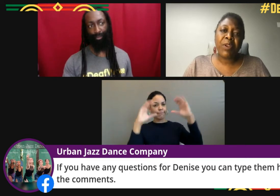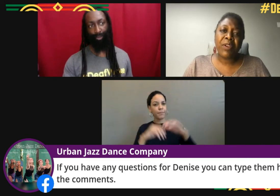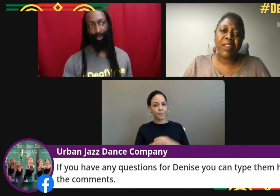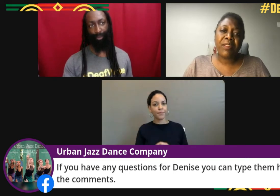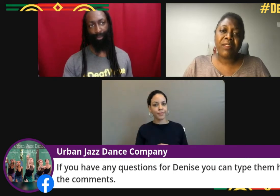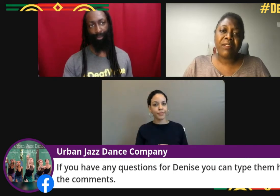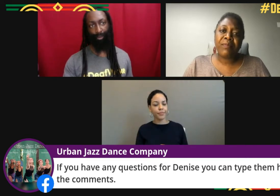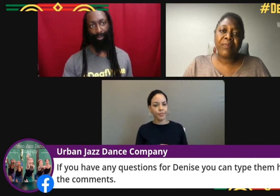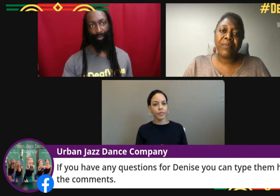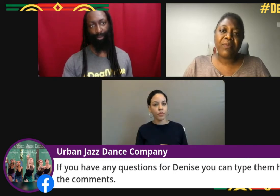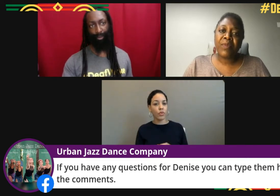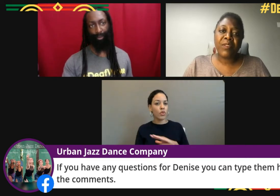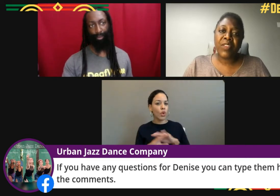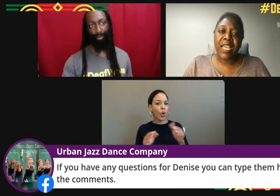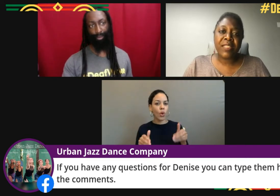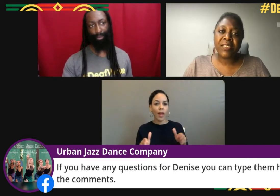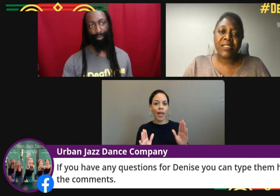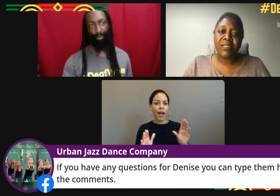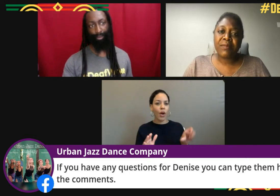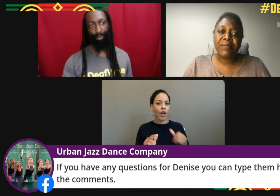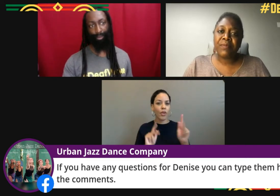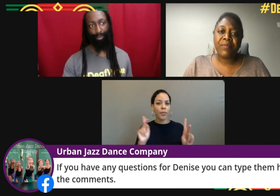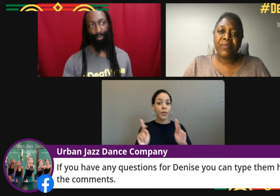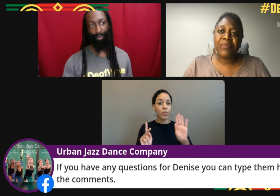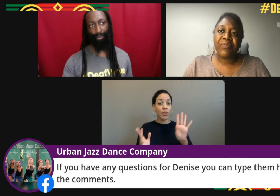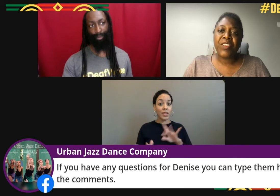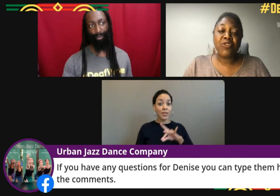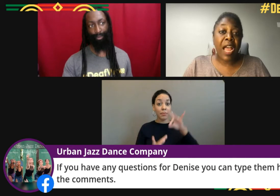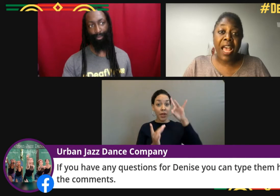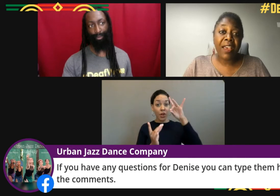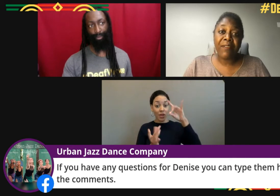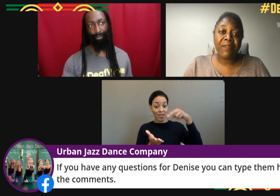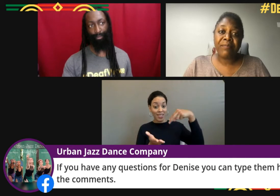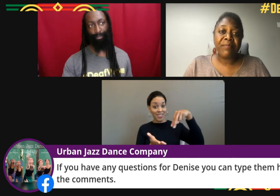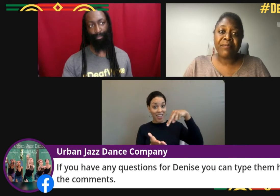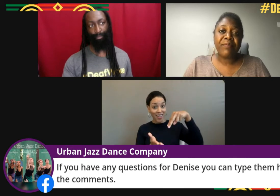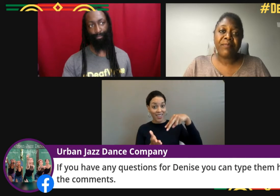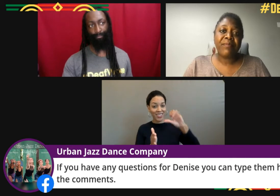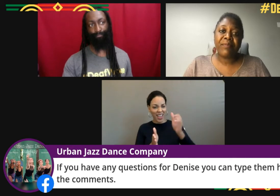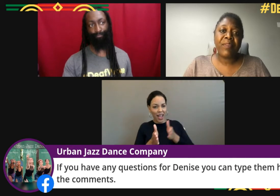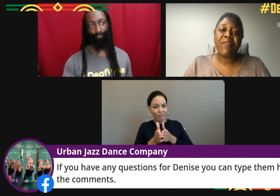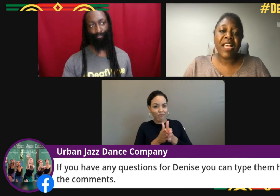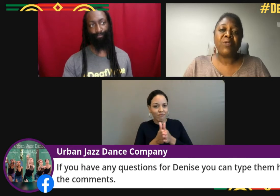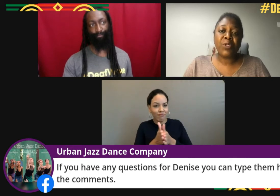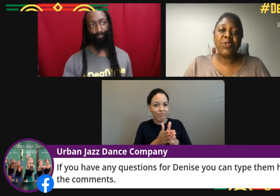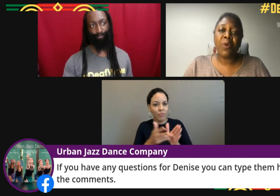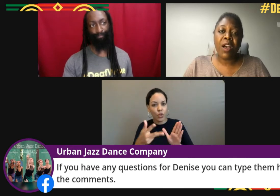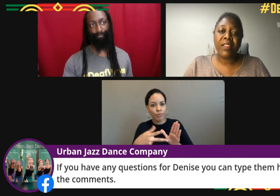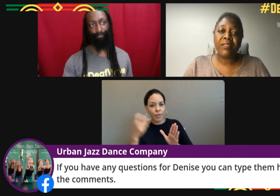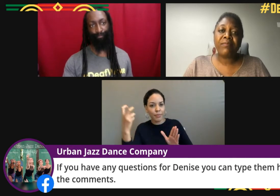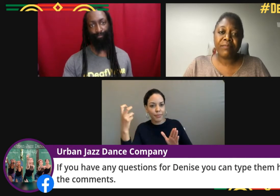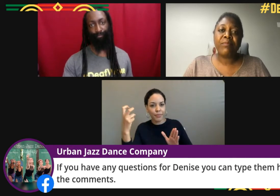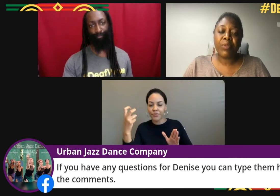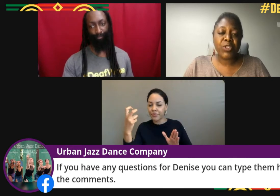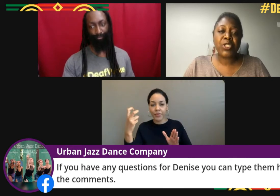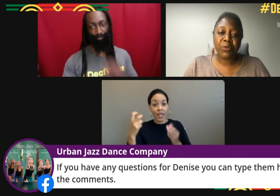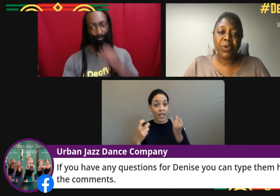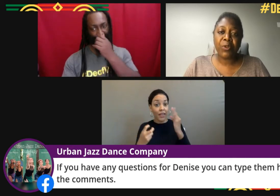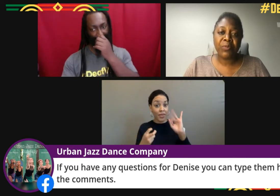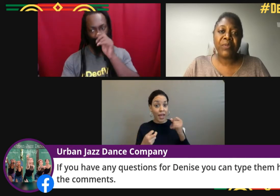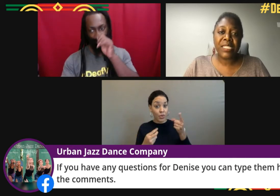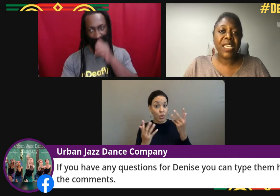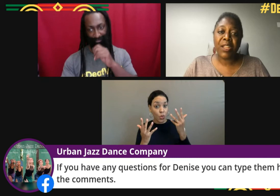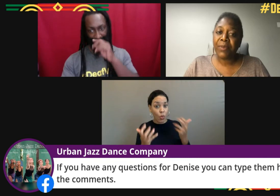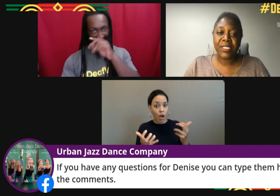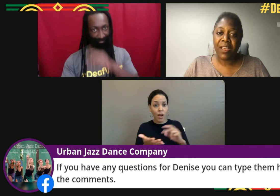the spirit, the dance, the drive. If that's what you want, push